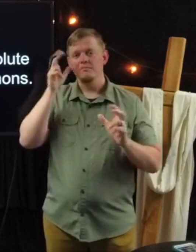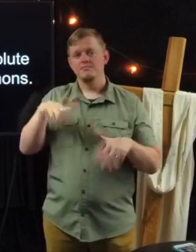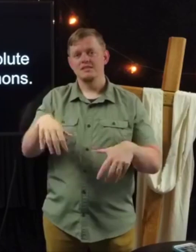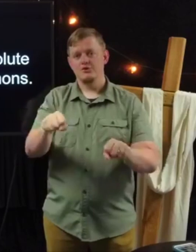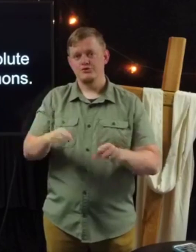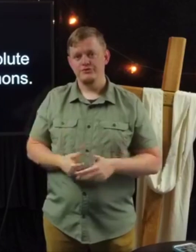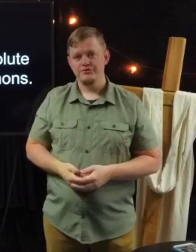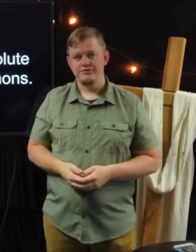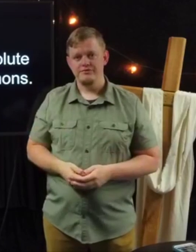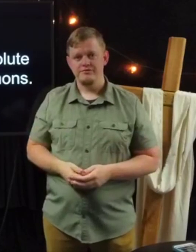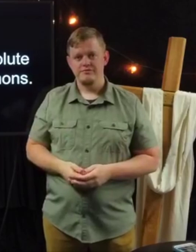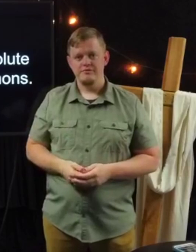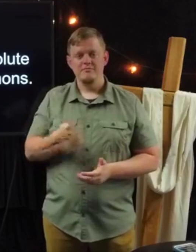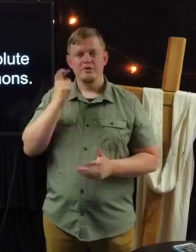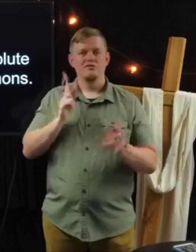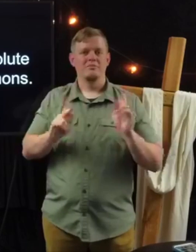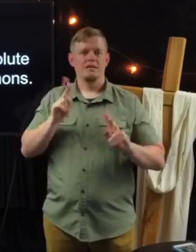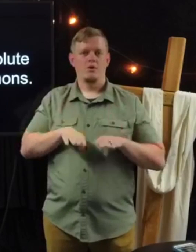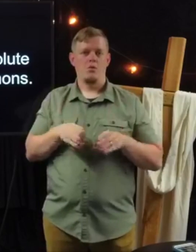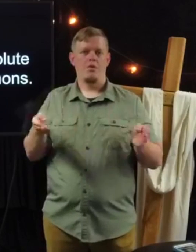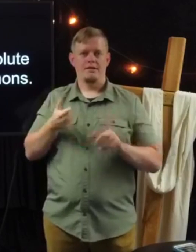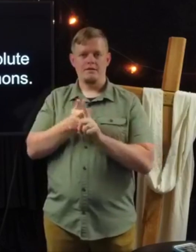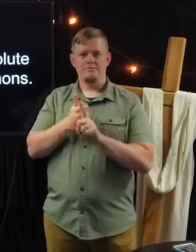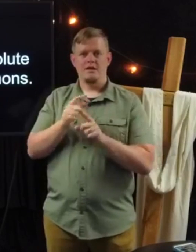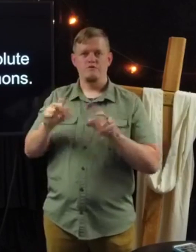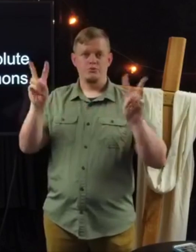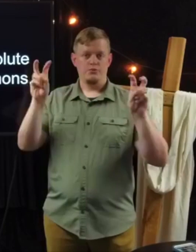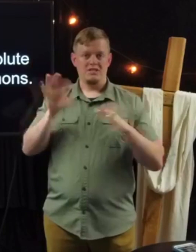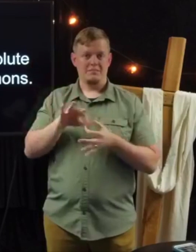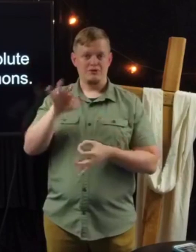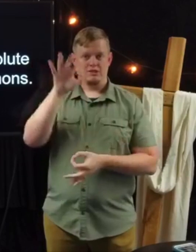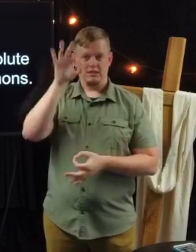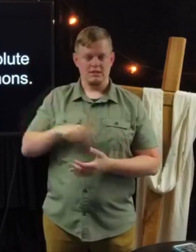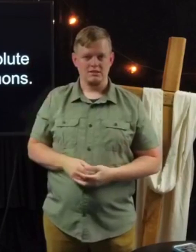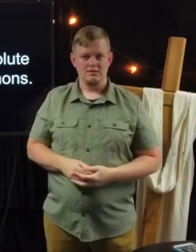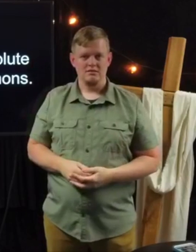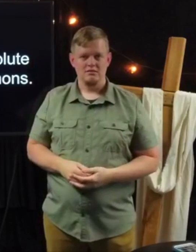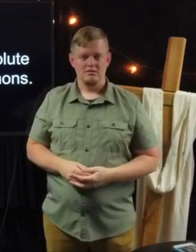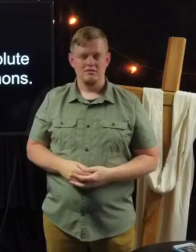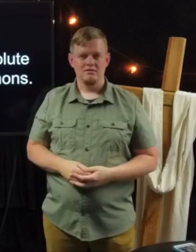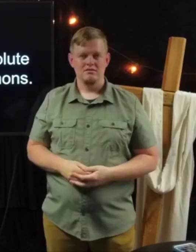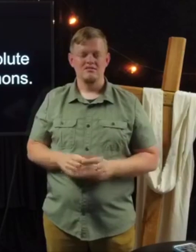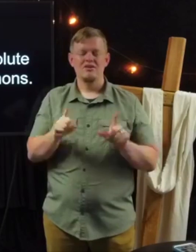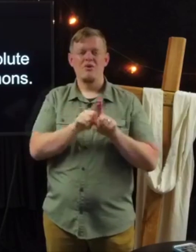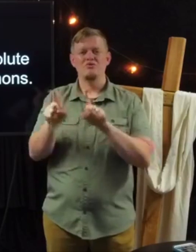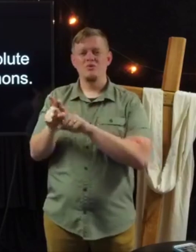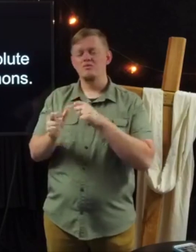sometimes you will see demonic possession because people open themselves up to the spiritual world in that